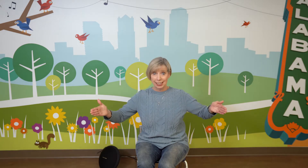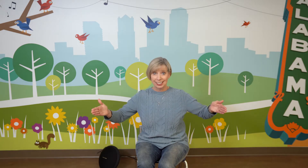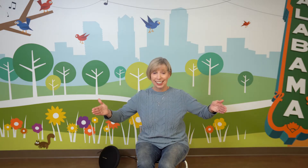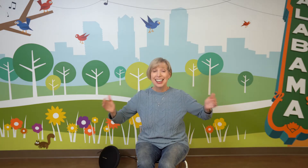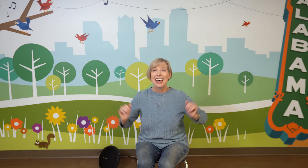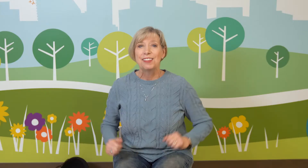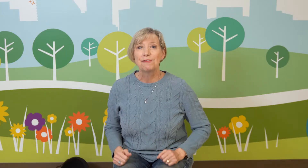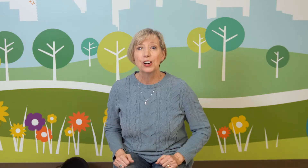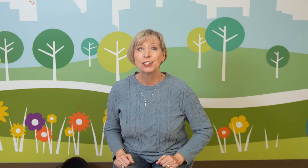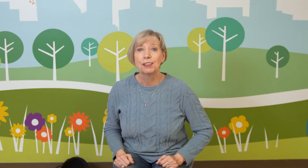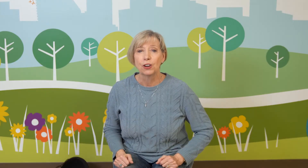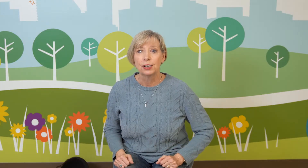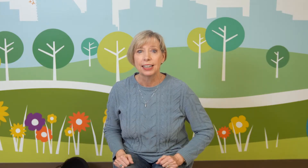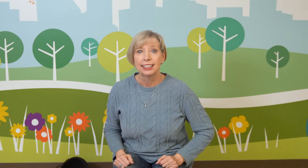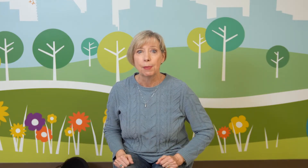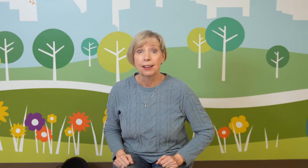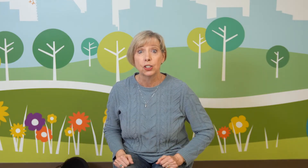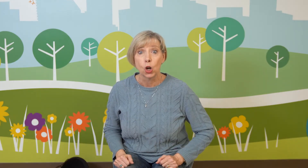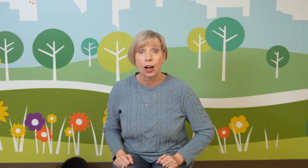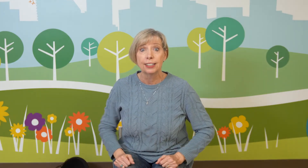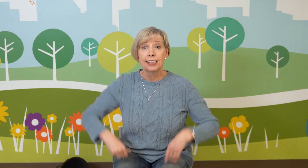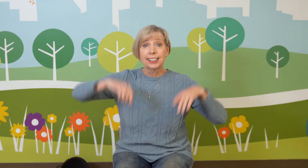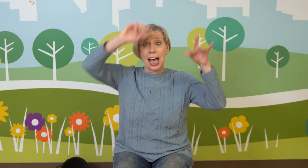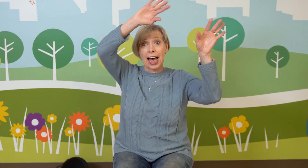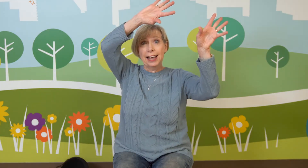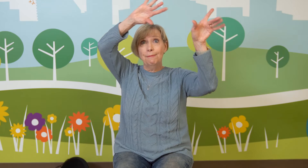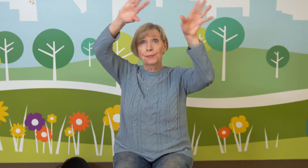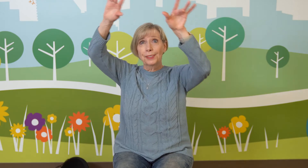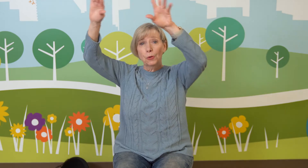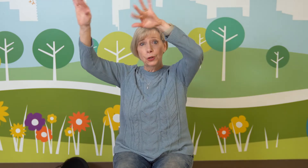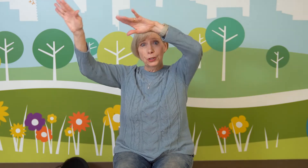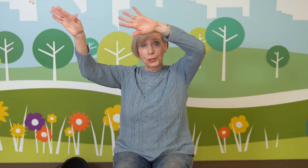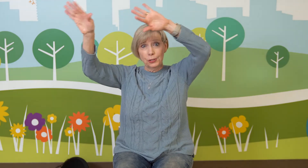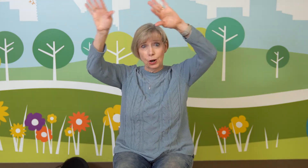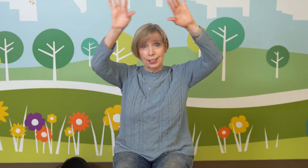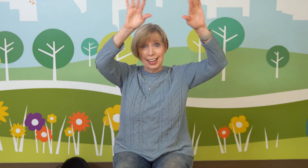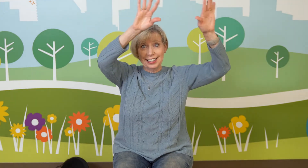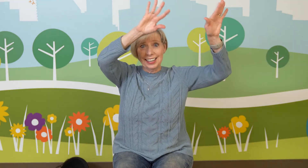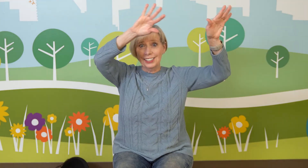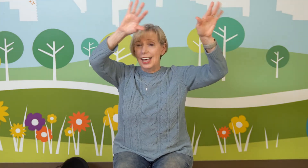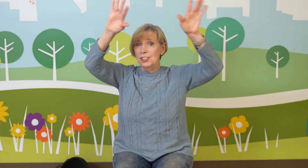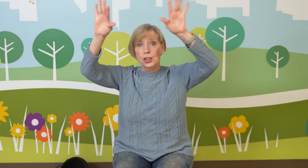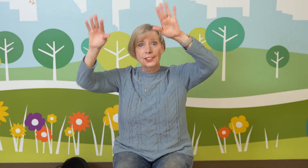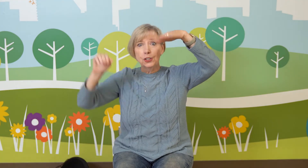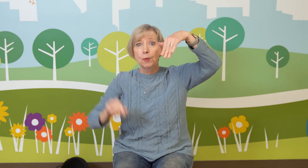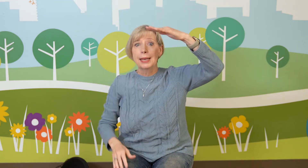millions. The first verse is about stars in the sky. We'll do the stars like this. Just too many